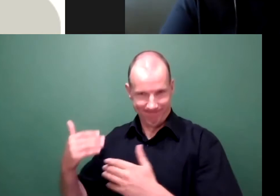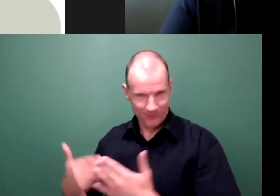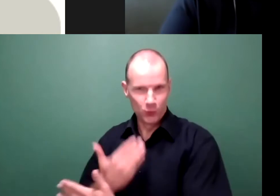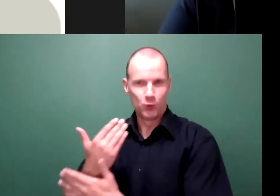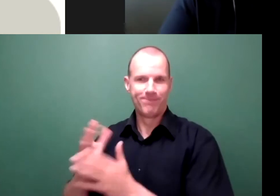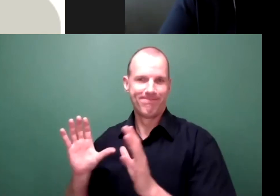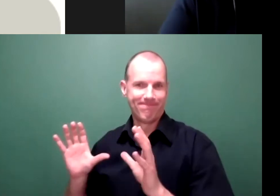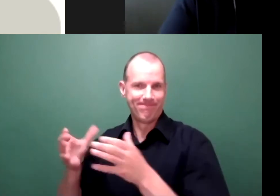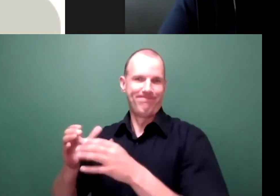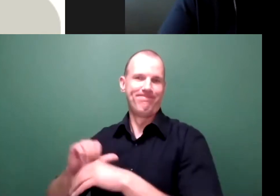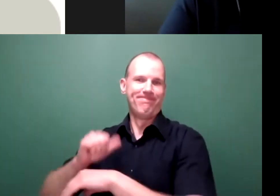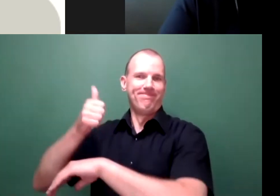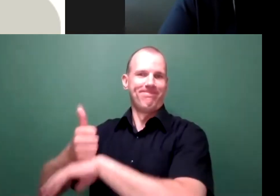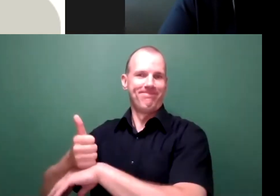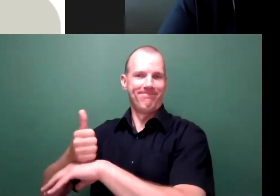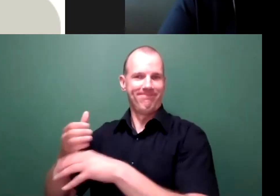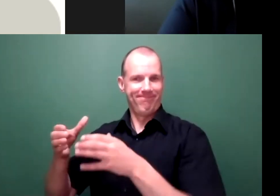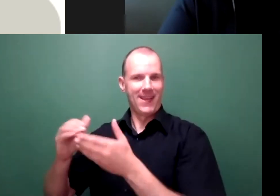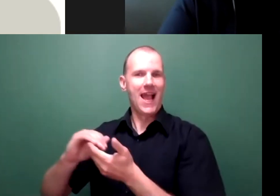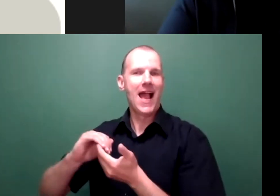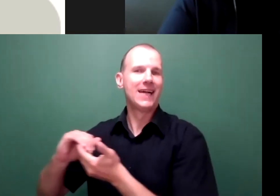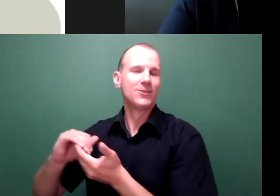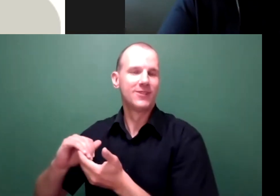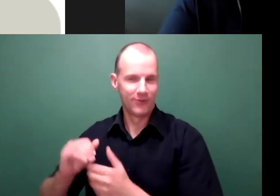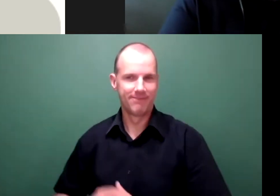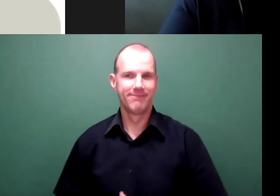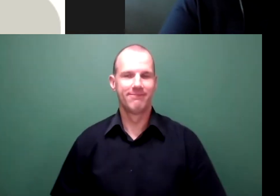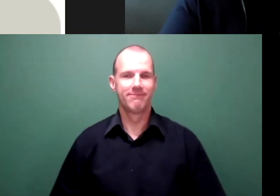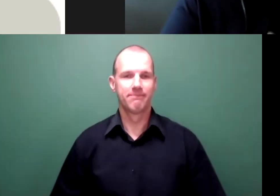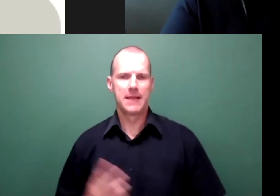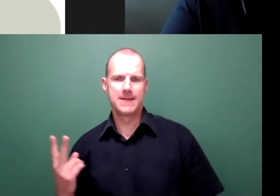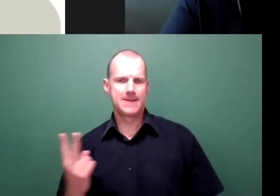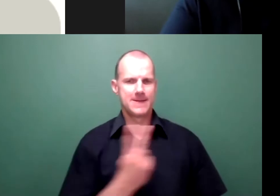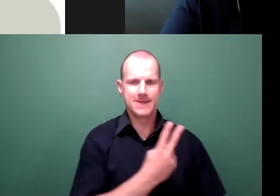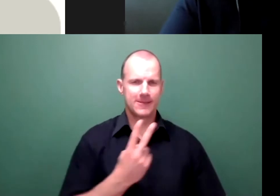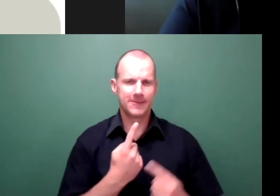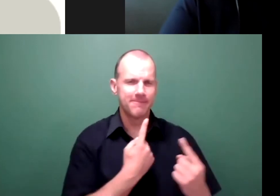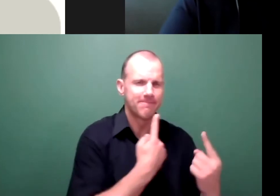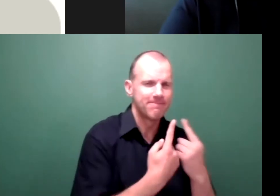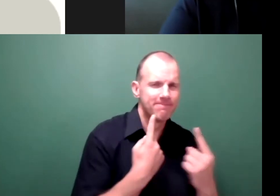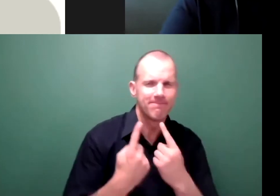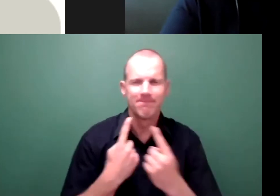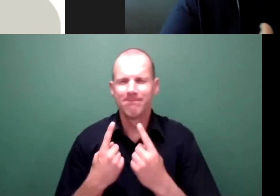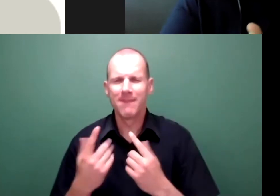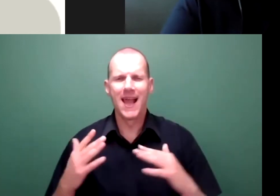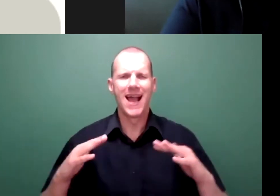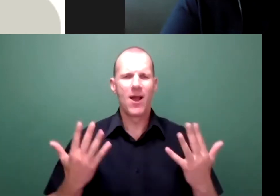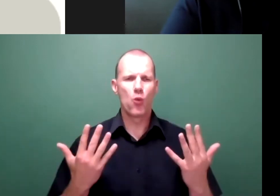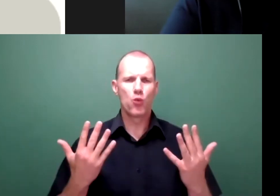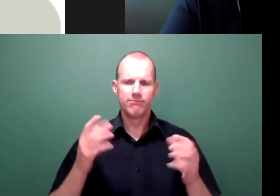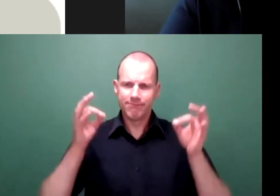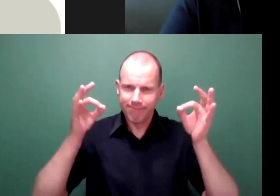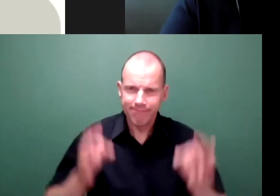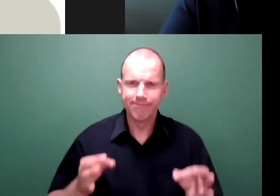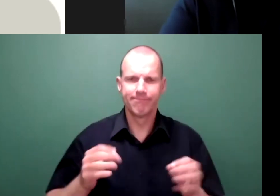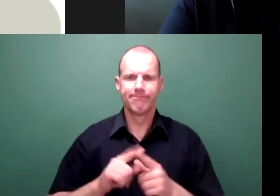conferences. So WASLI, when it was established, was a new organization for Association